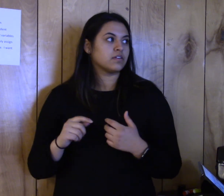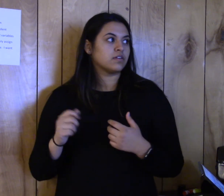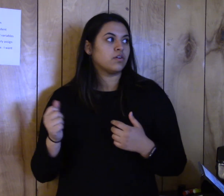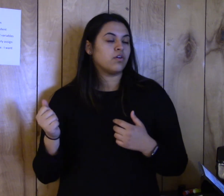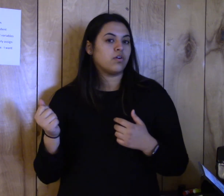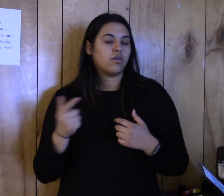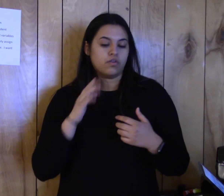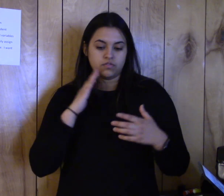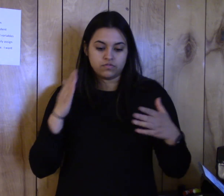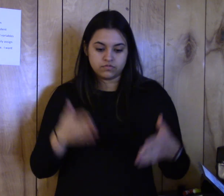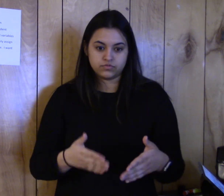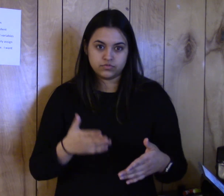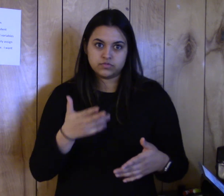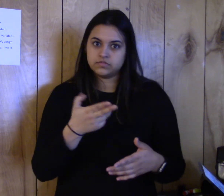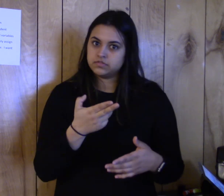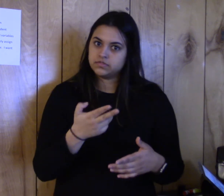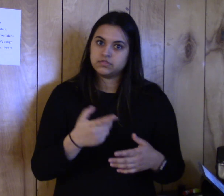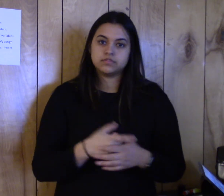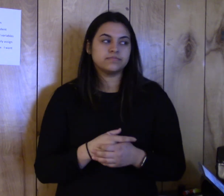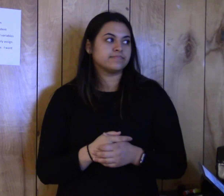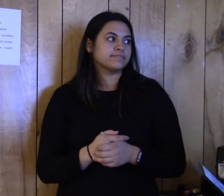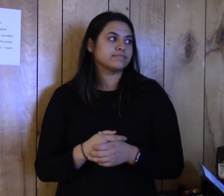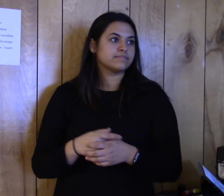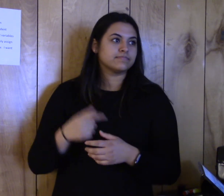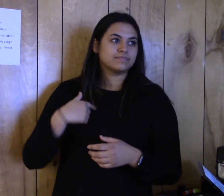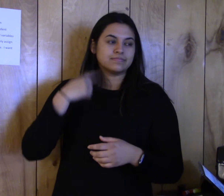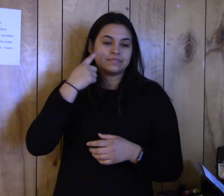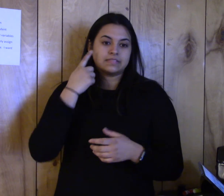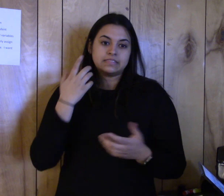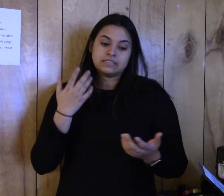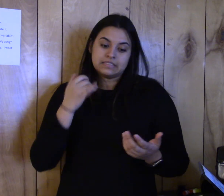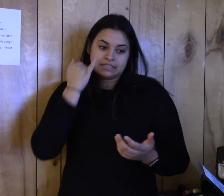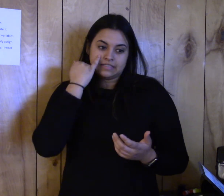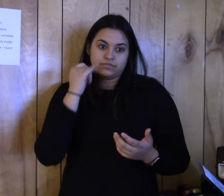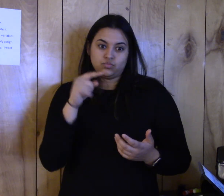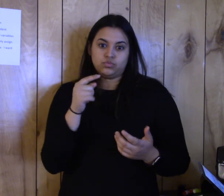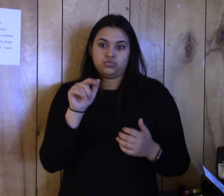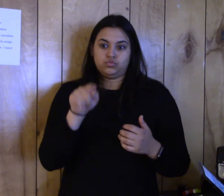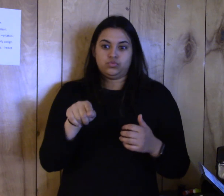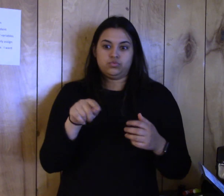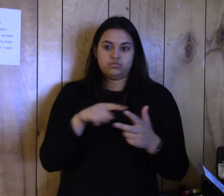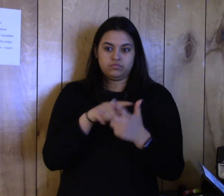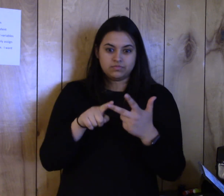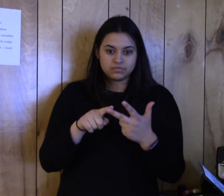because, if one of those things attacked him, that's the only way he's going to save himself.